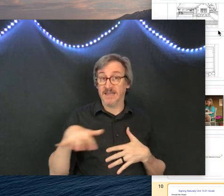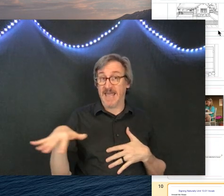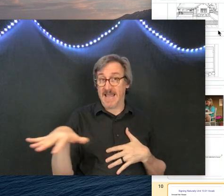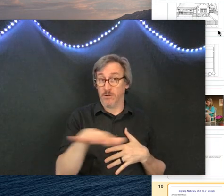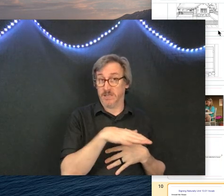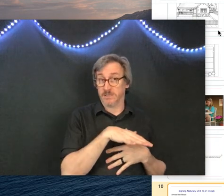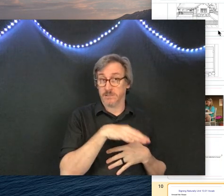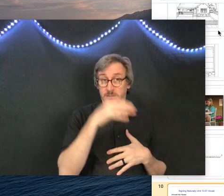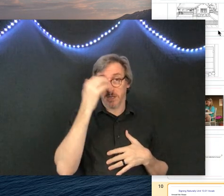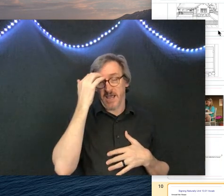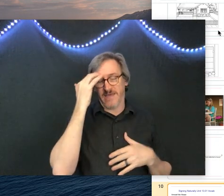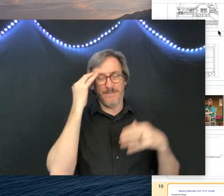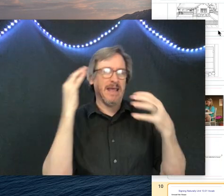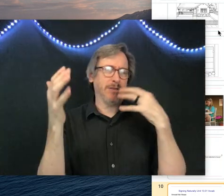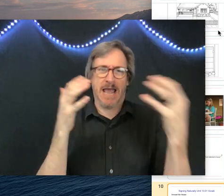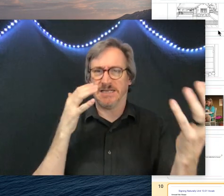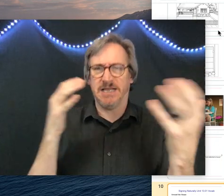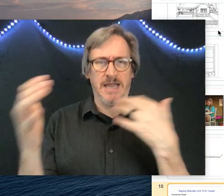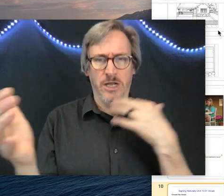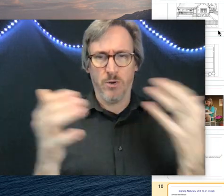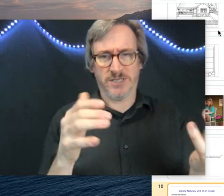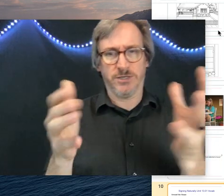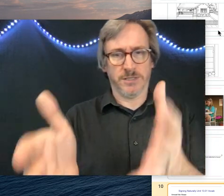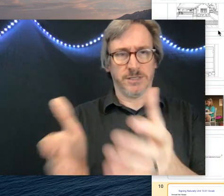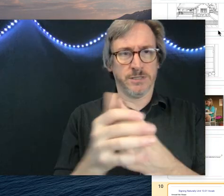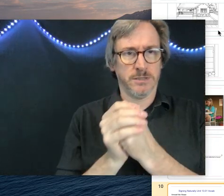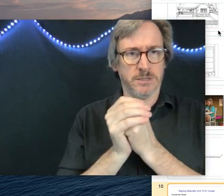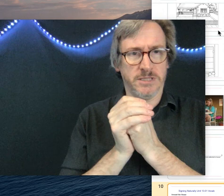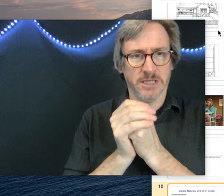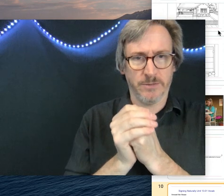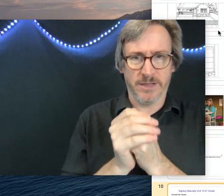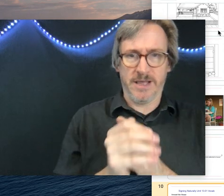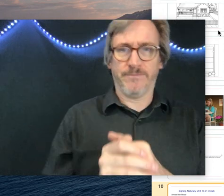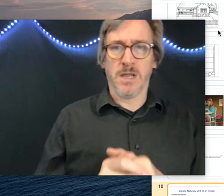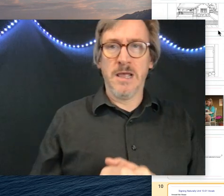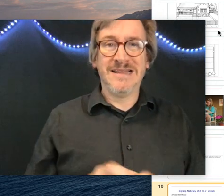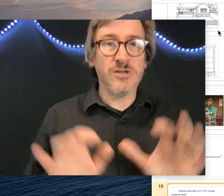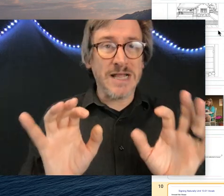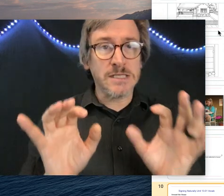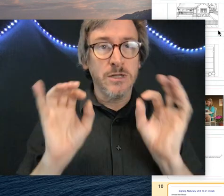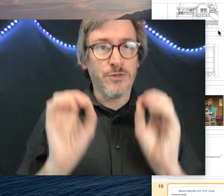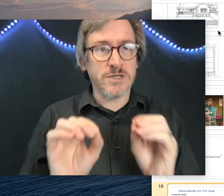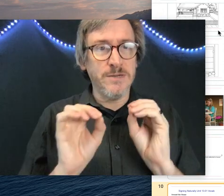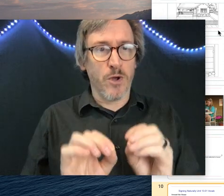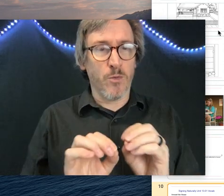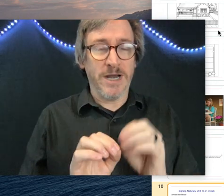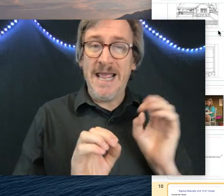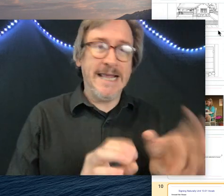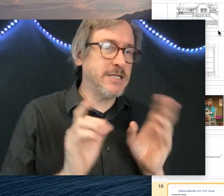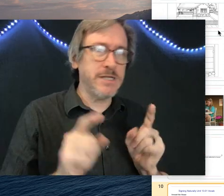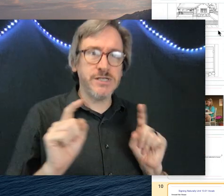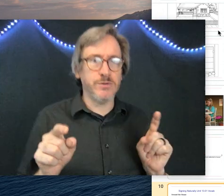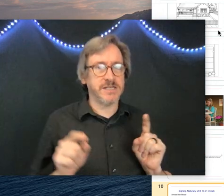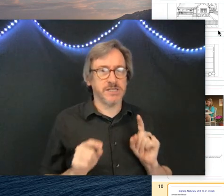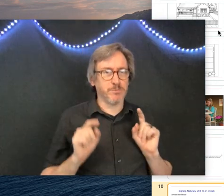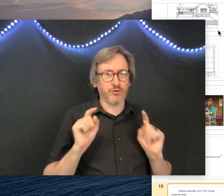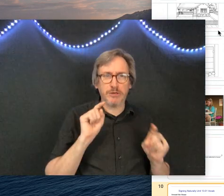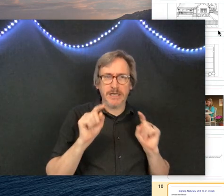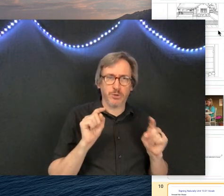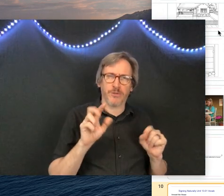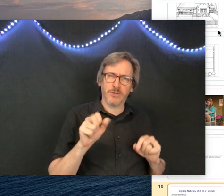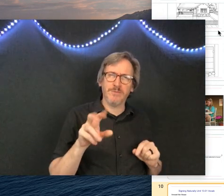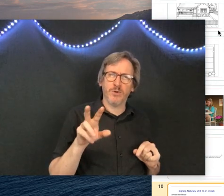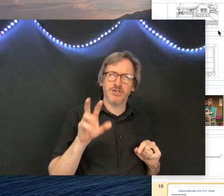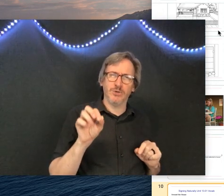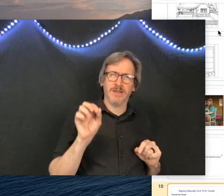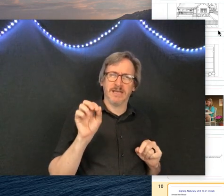what the layout is. And then being able to ask any questions dealing with that. So that's 13.1. Each of these units is pretty